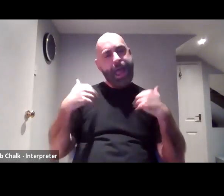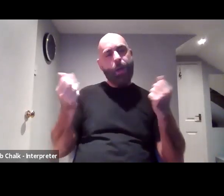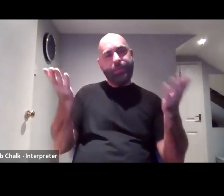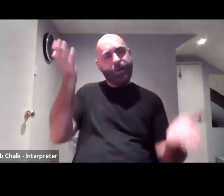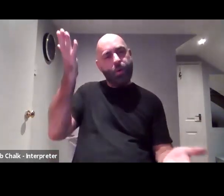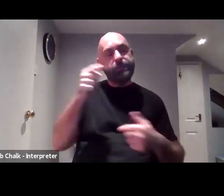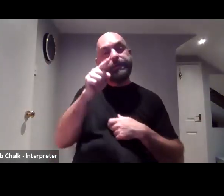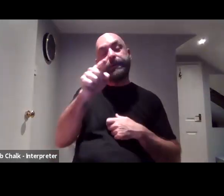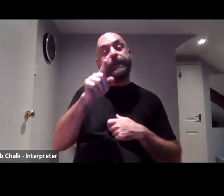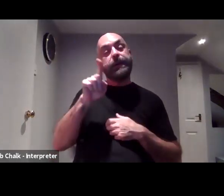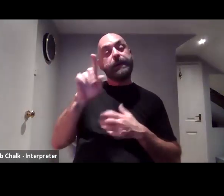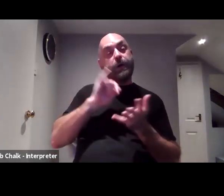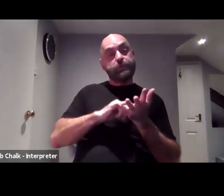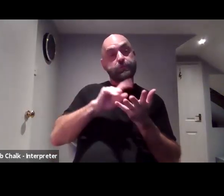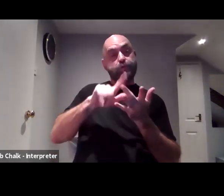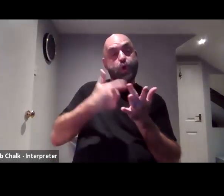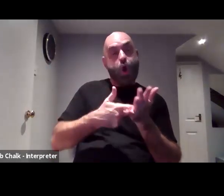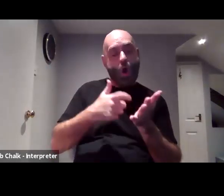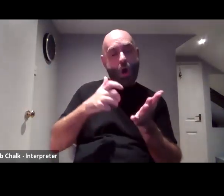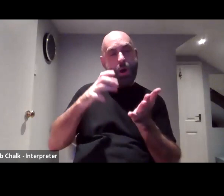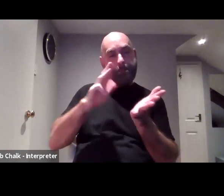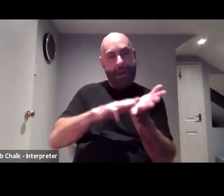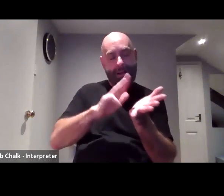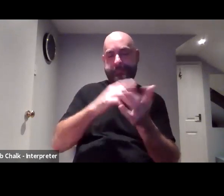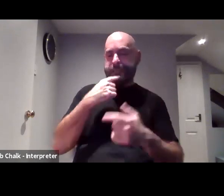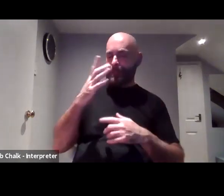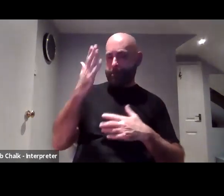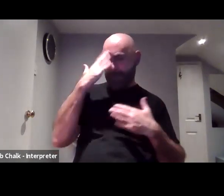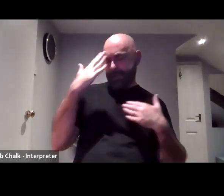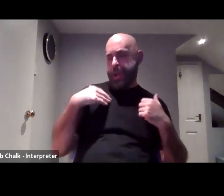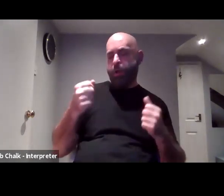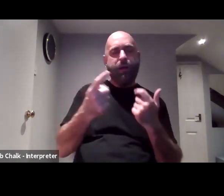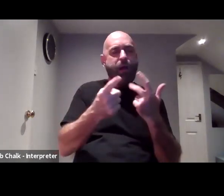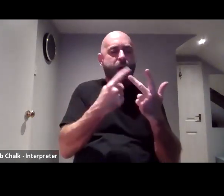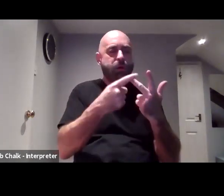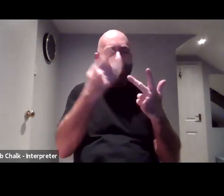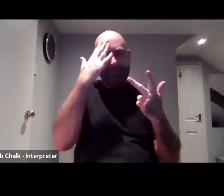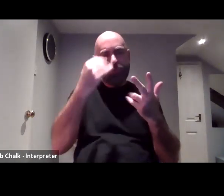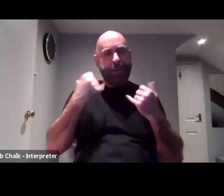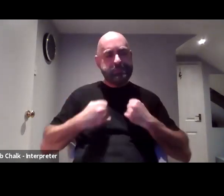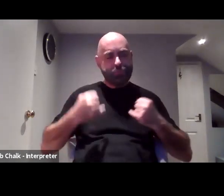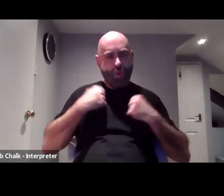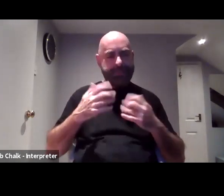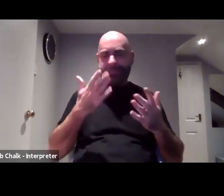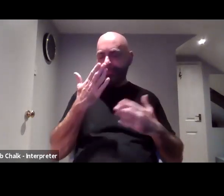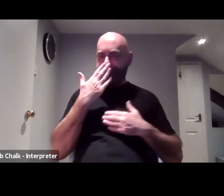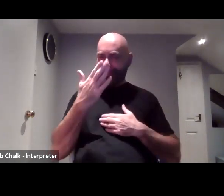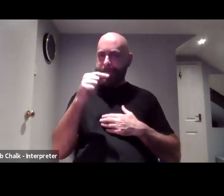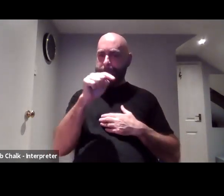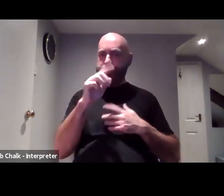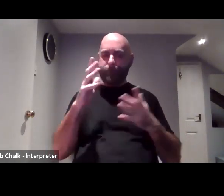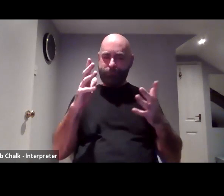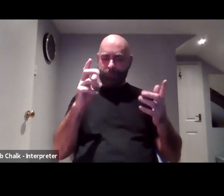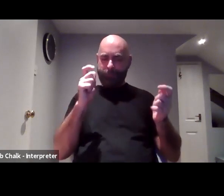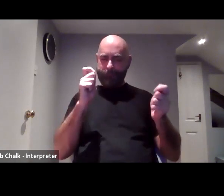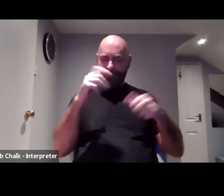Within this, Sir Michael argues that mental health and many common mental disorders are shaped to a great extent